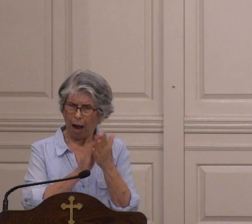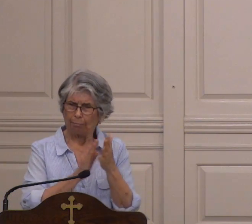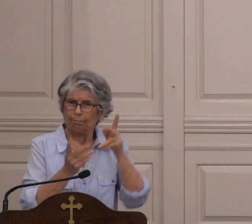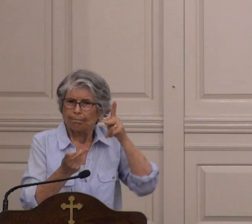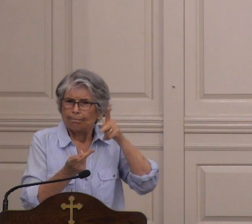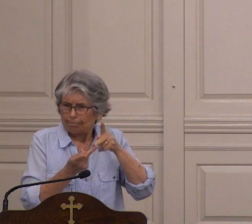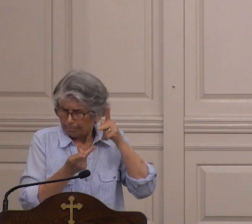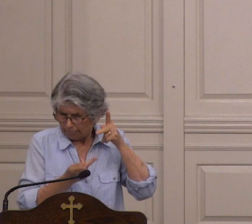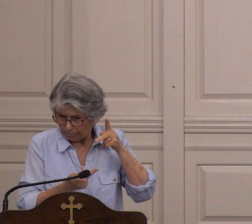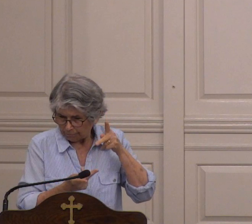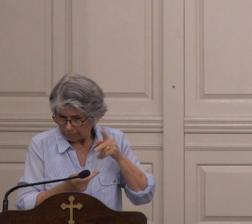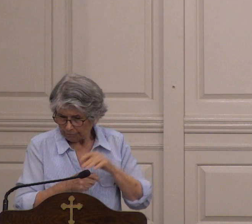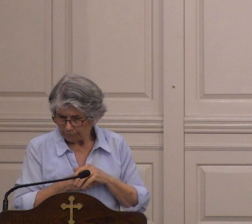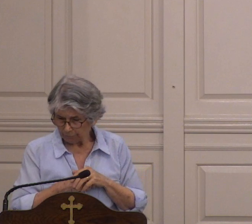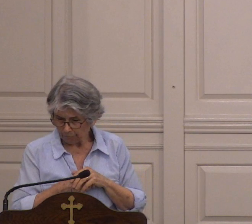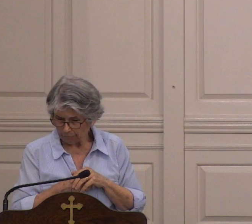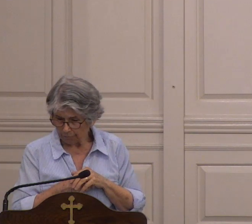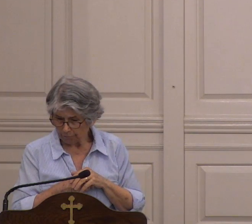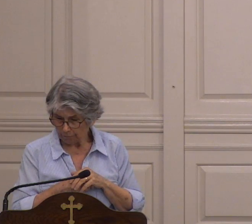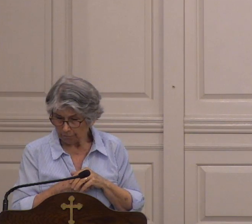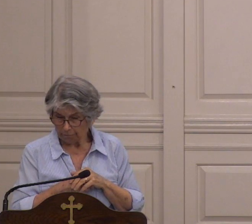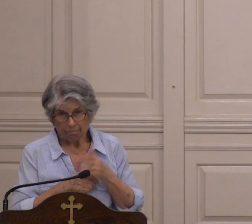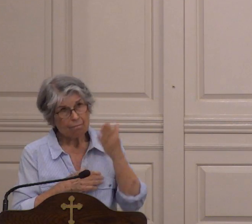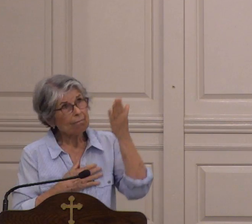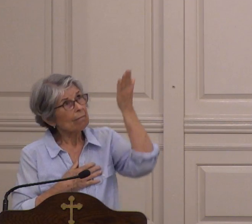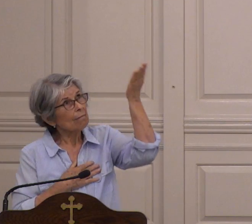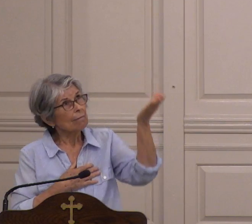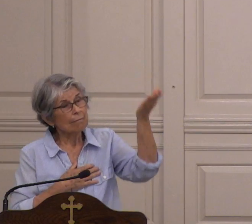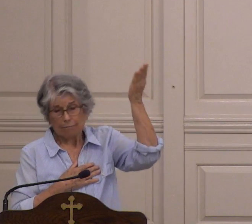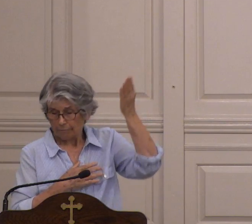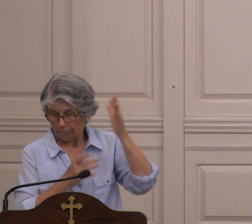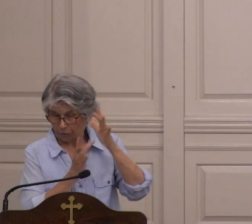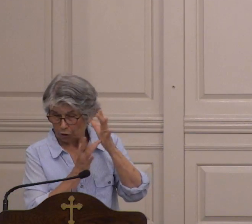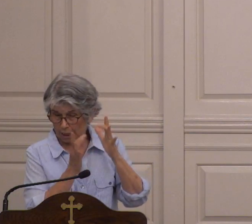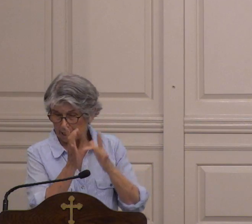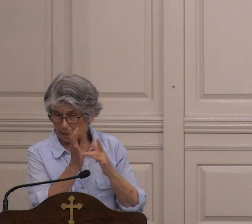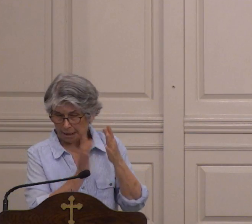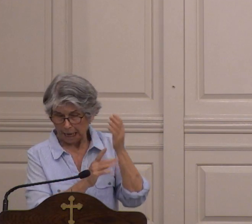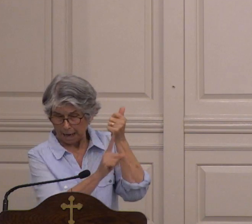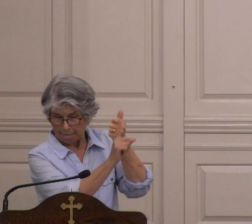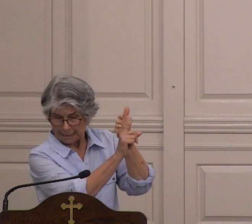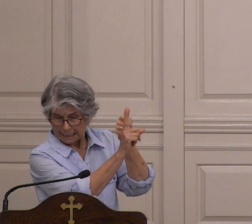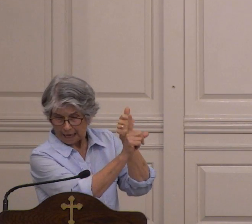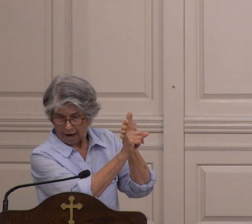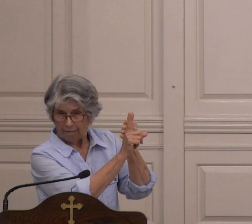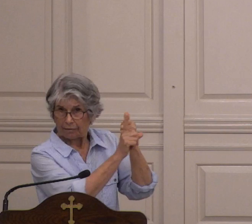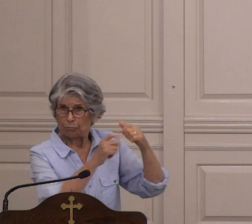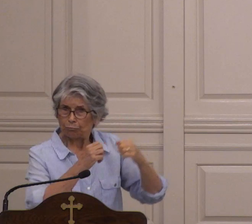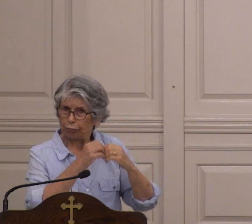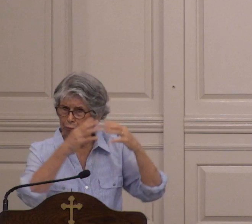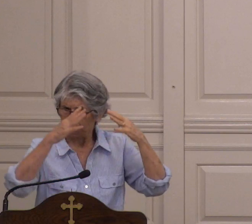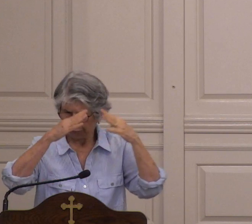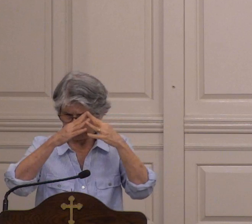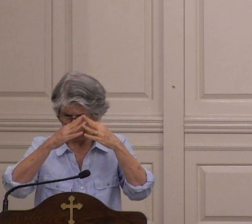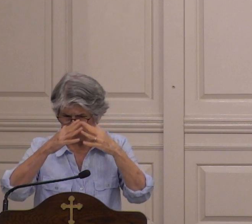made perfect, and Jesus, the mediator of a new covenant,